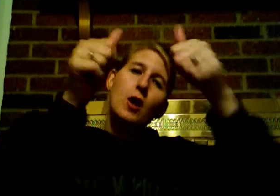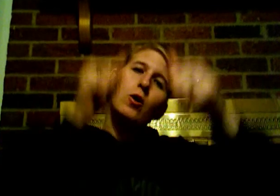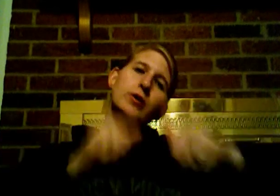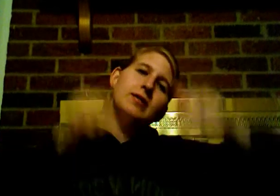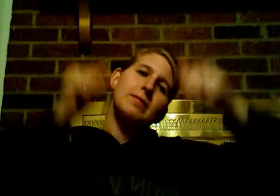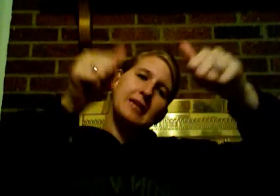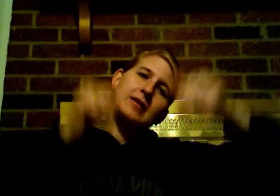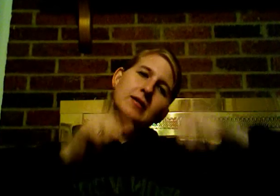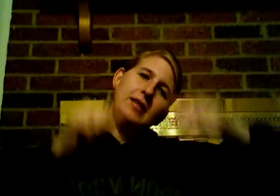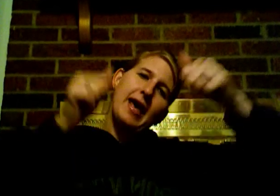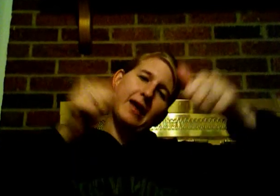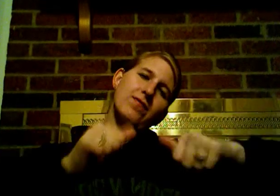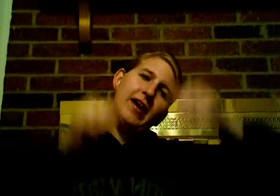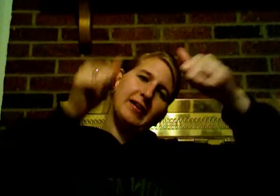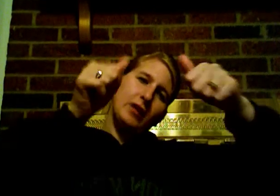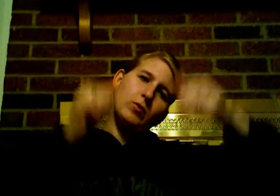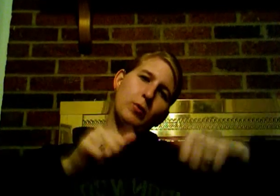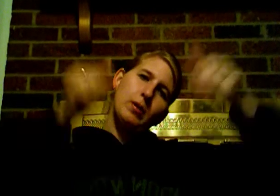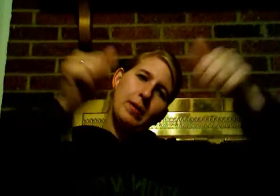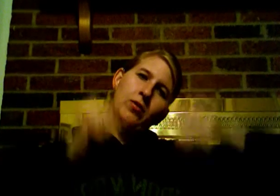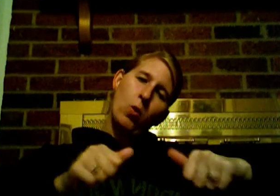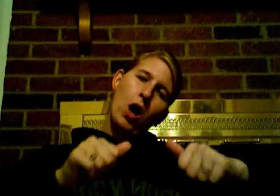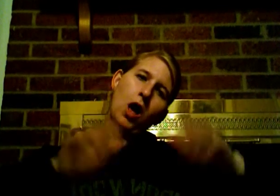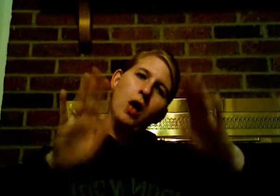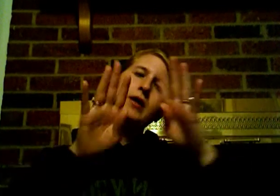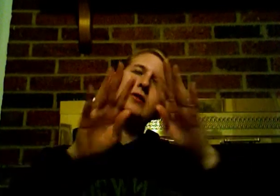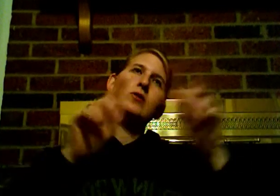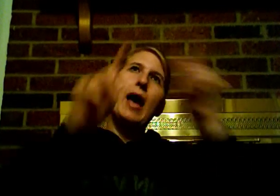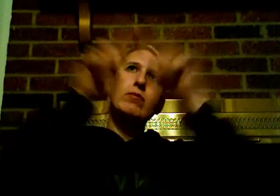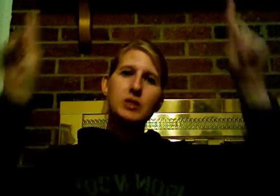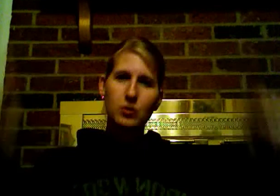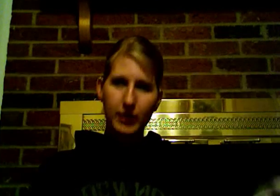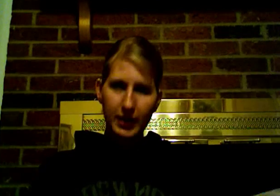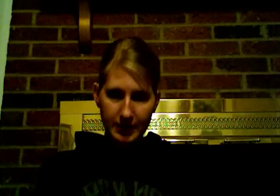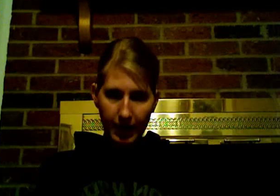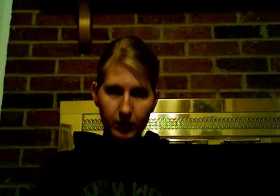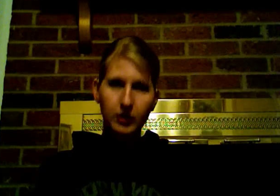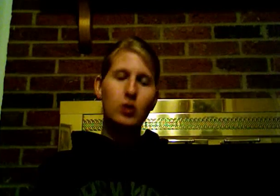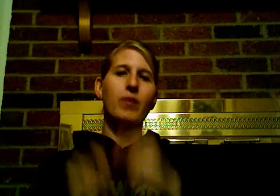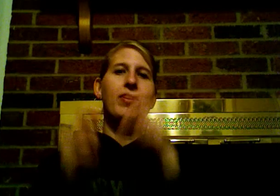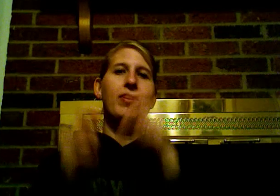or something to that effect that you would put up on the wall. So I would show that it's, and then it's,